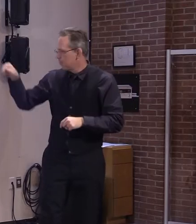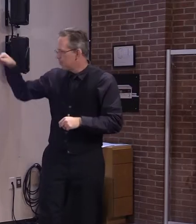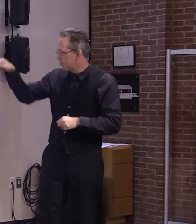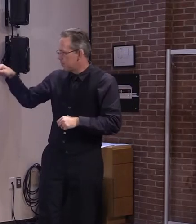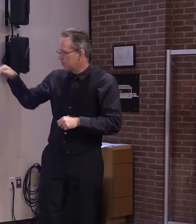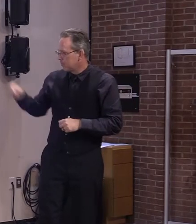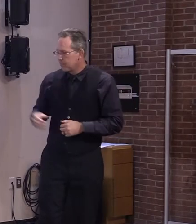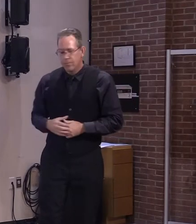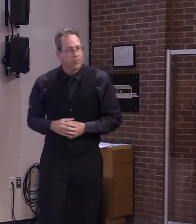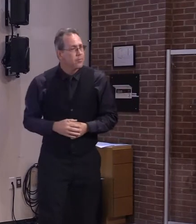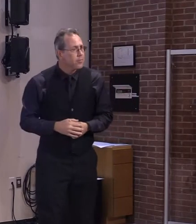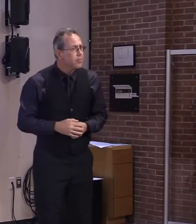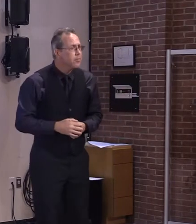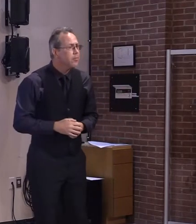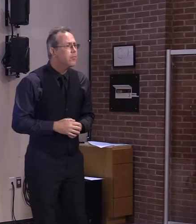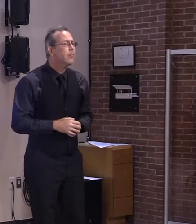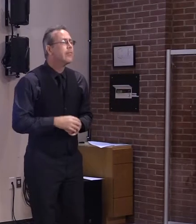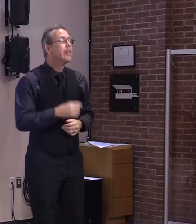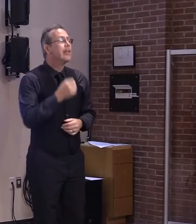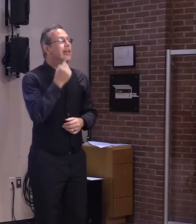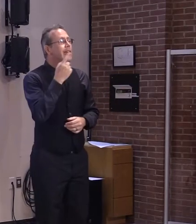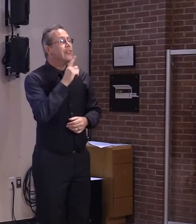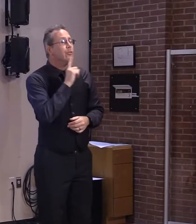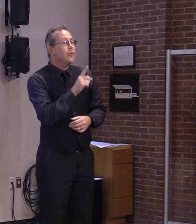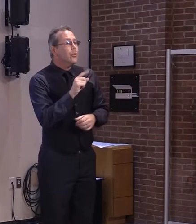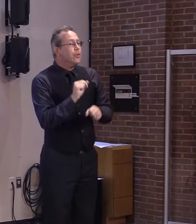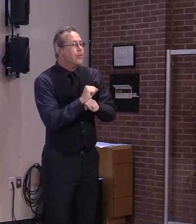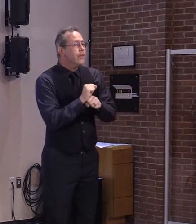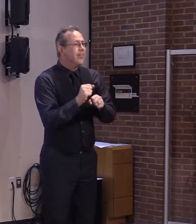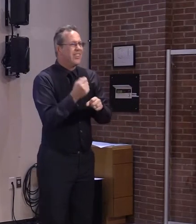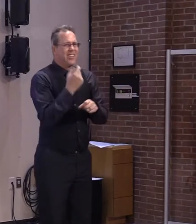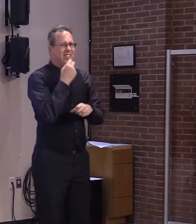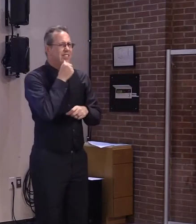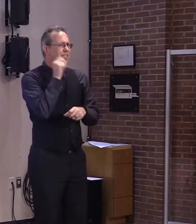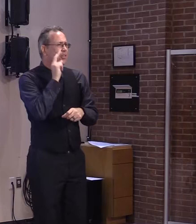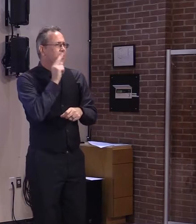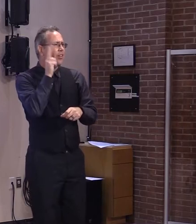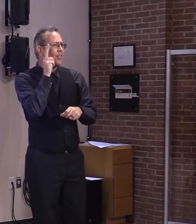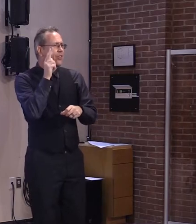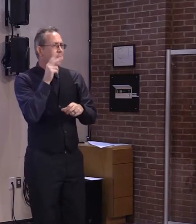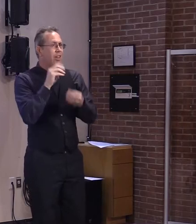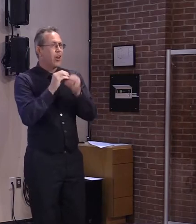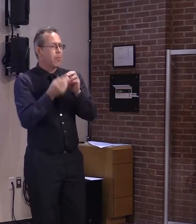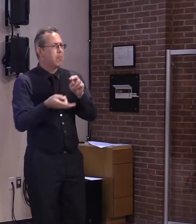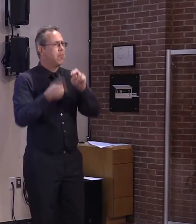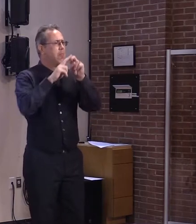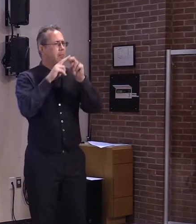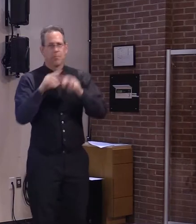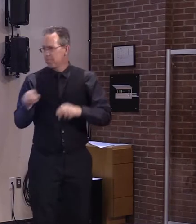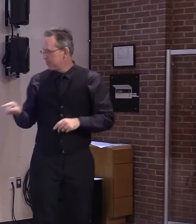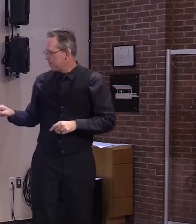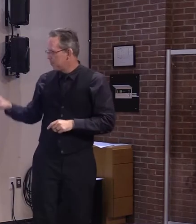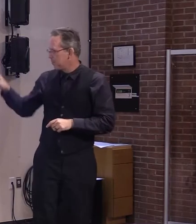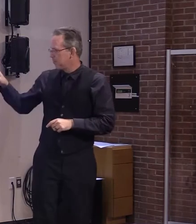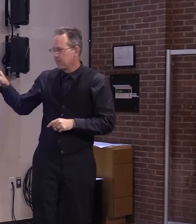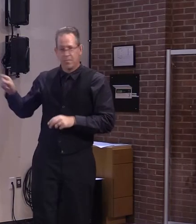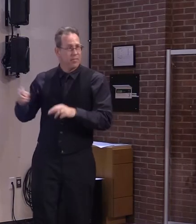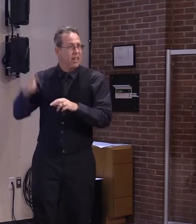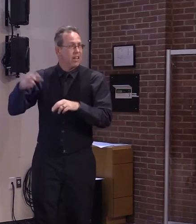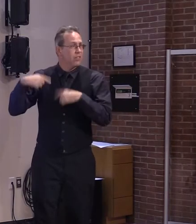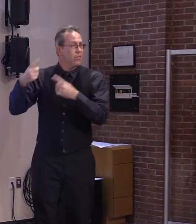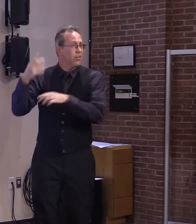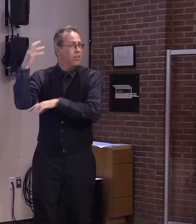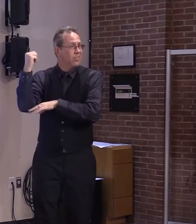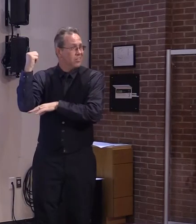as the governor said. But again, we want to look closely at all of the data, some of the reasons for why that is